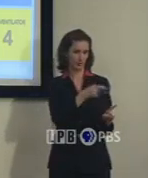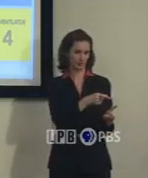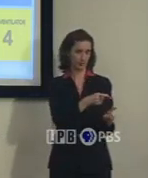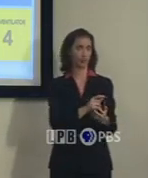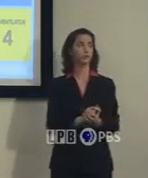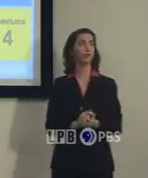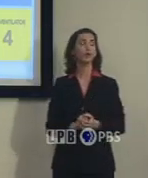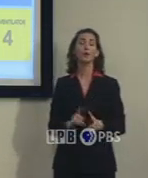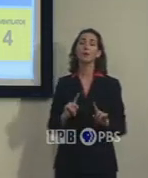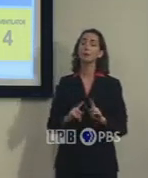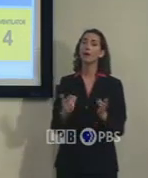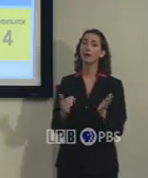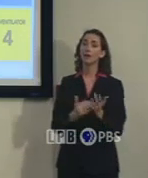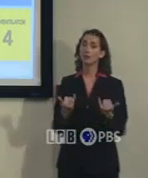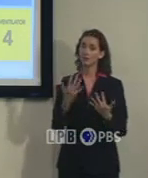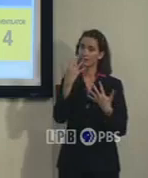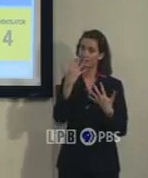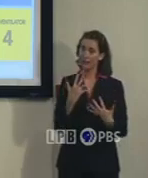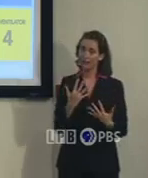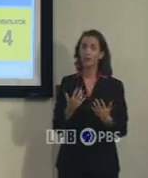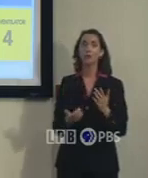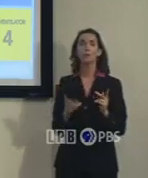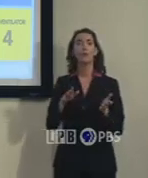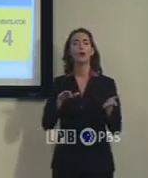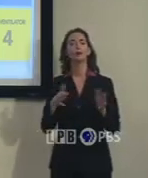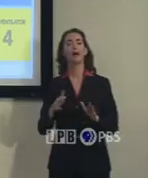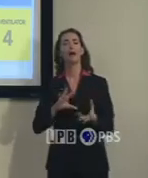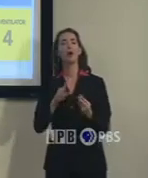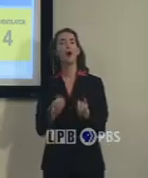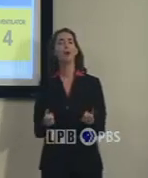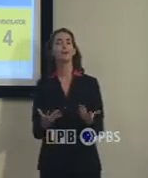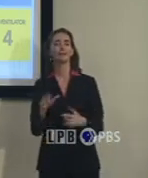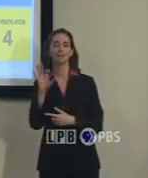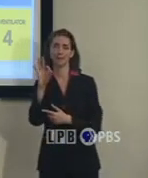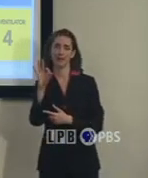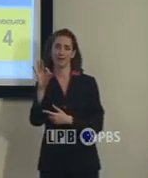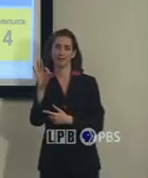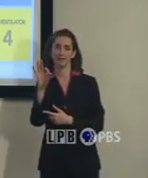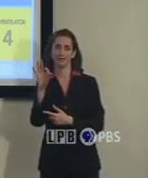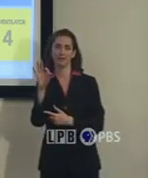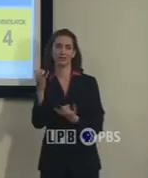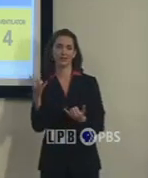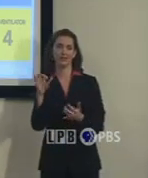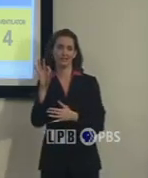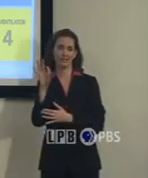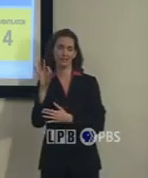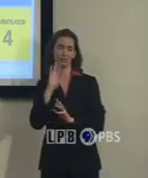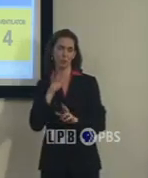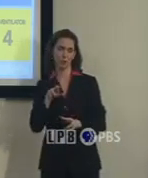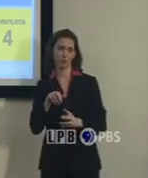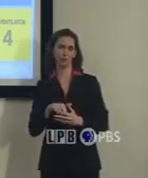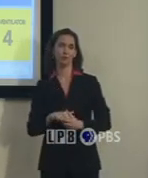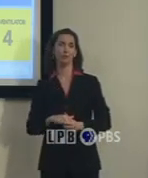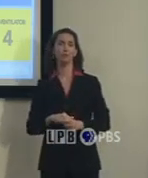Sadly, again today, we were reporting new deaths, this time 9 new deaths.